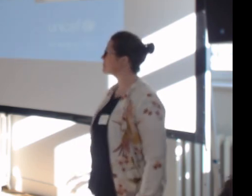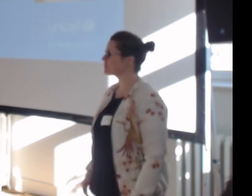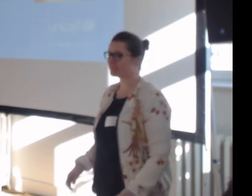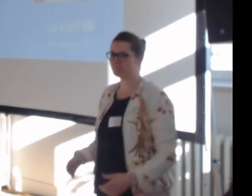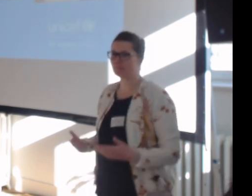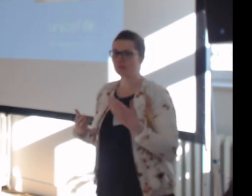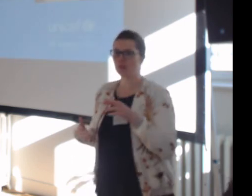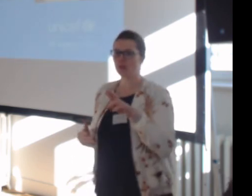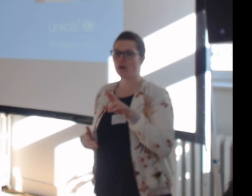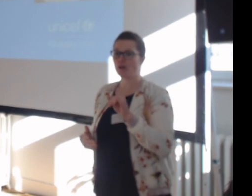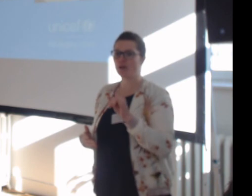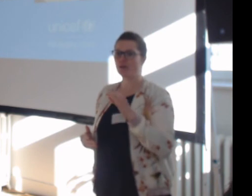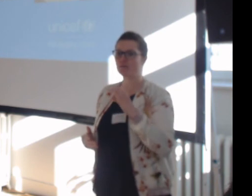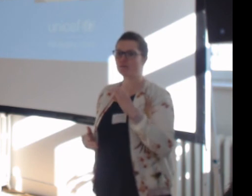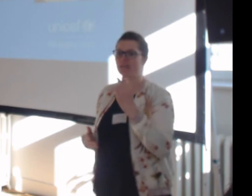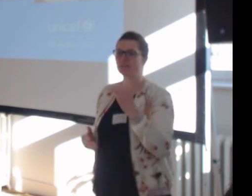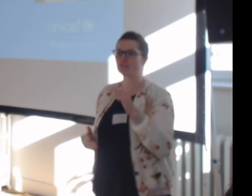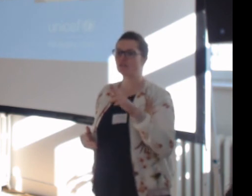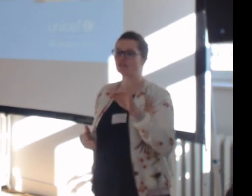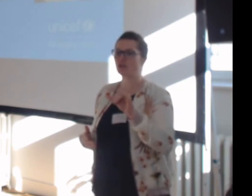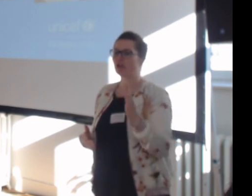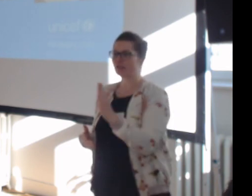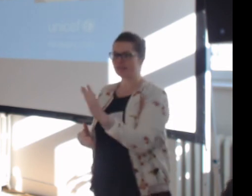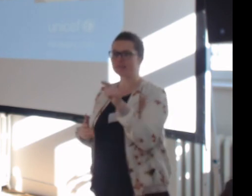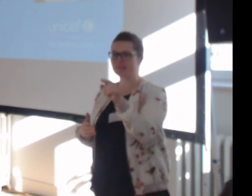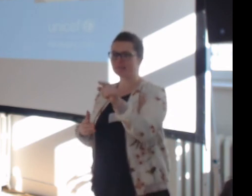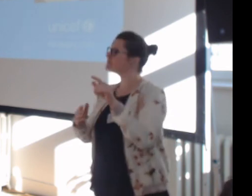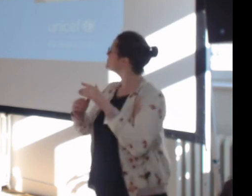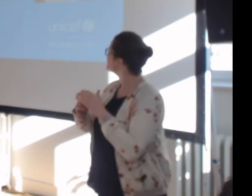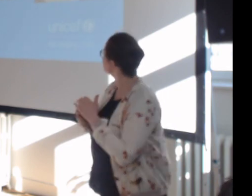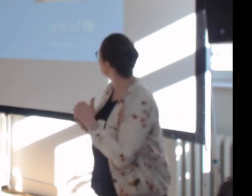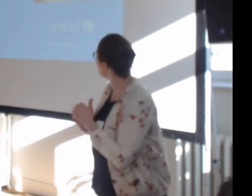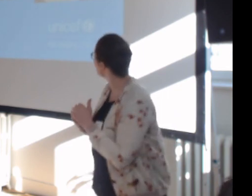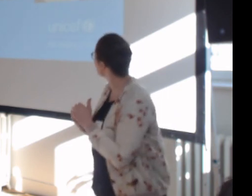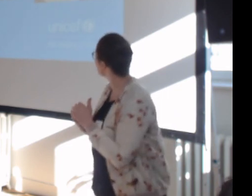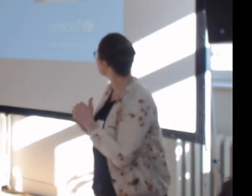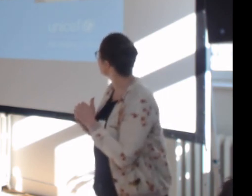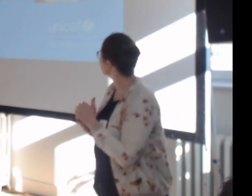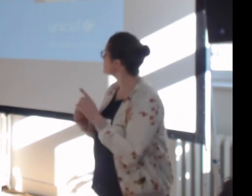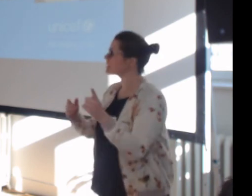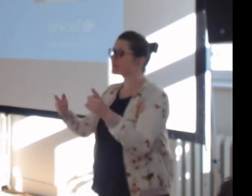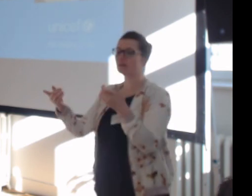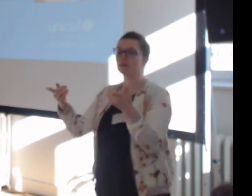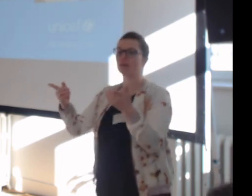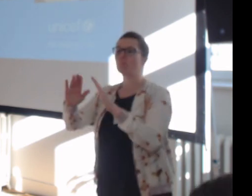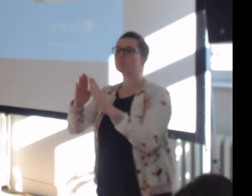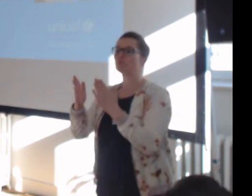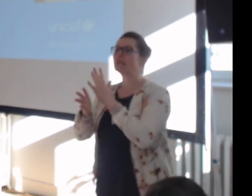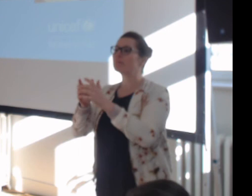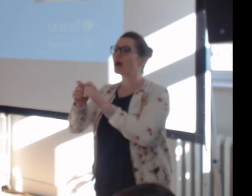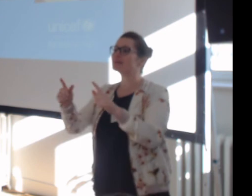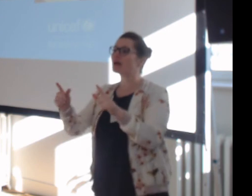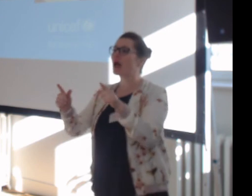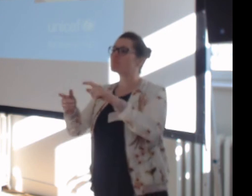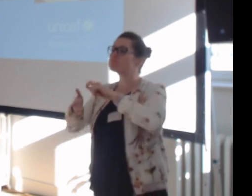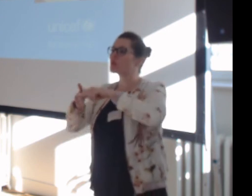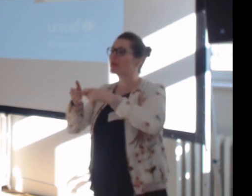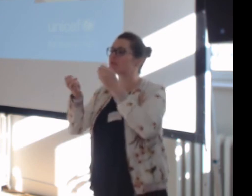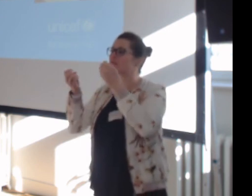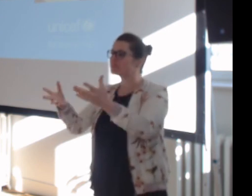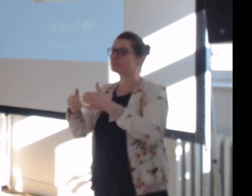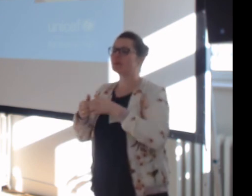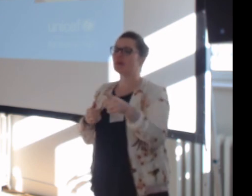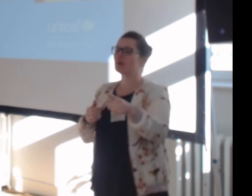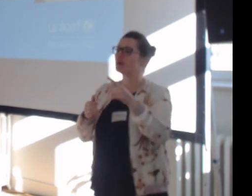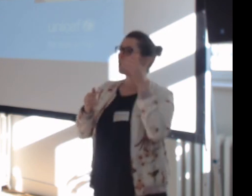So now, Richard Orr, the CEO of the DAISY Consortium, will present a project on books in sign language the DAISY